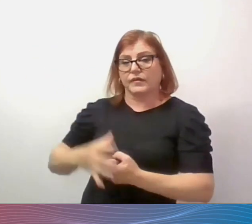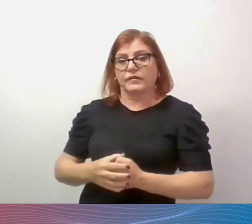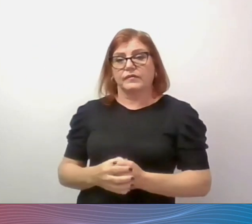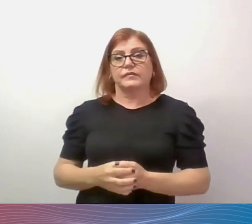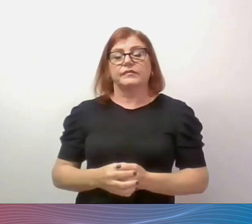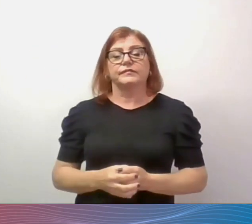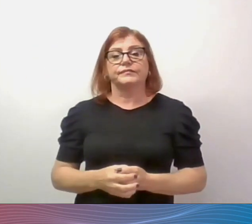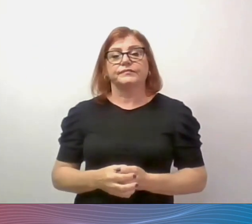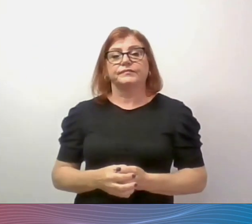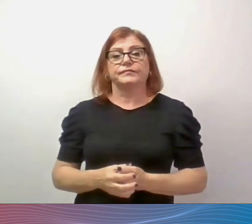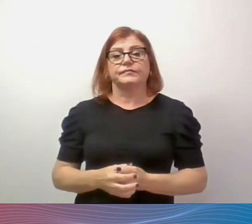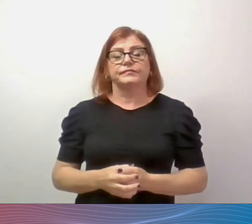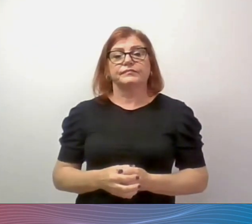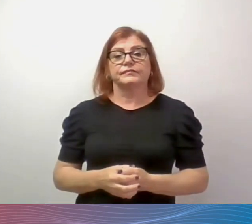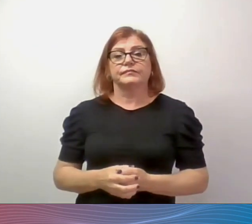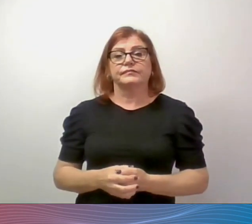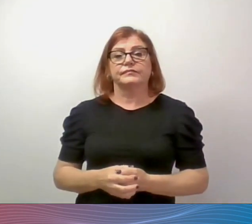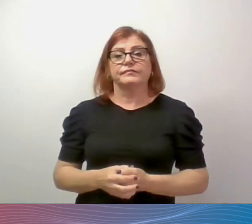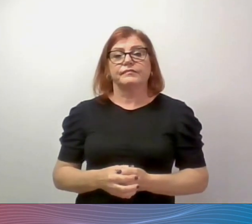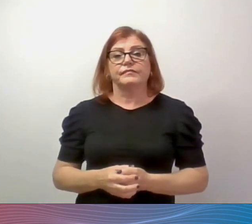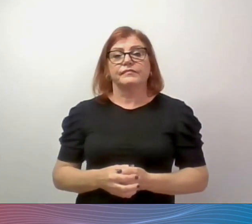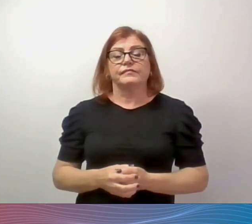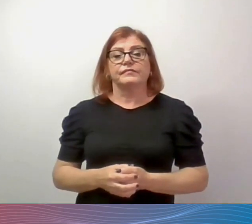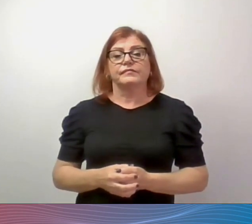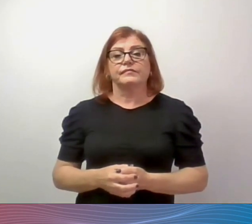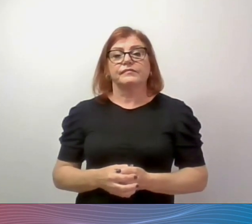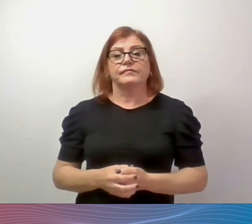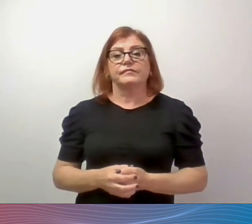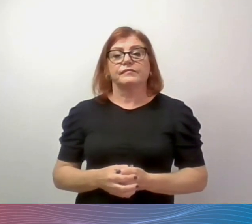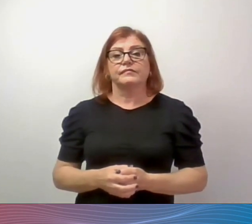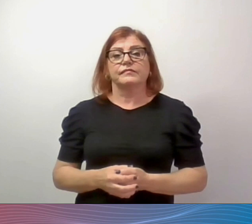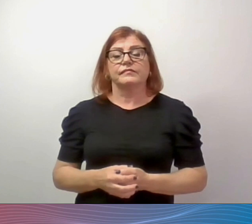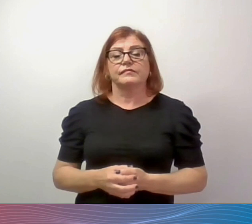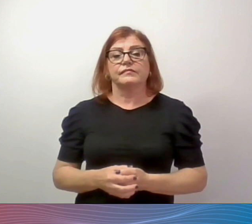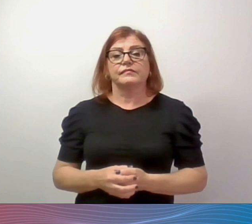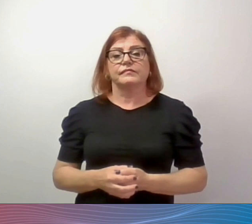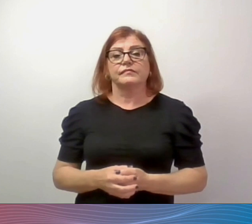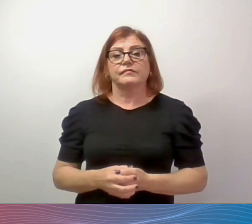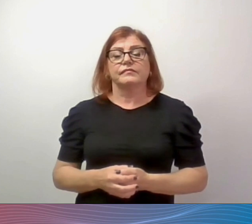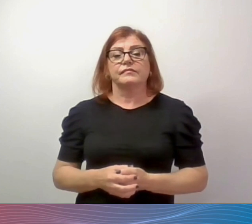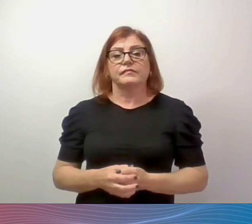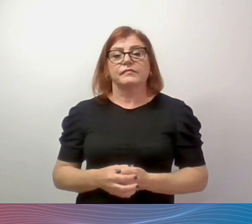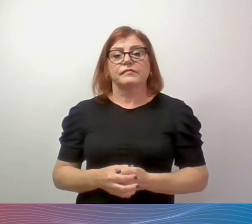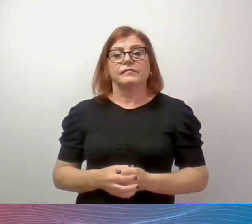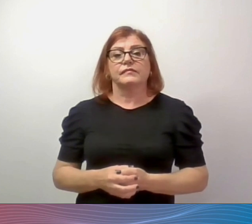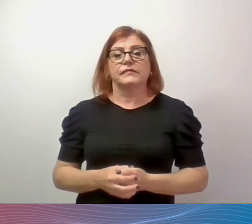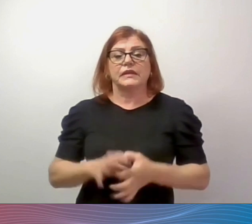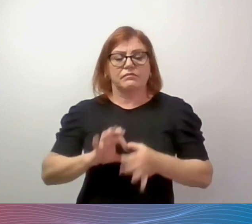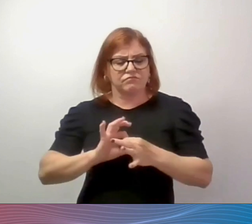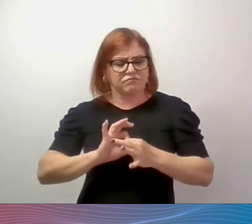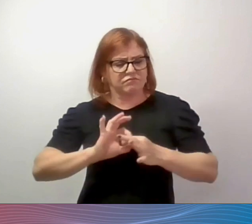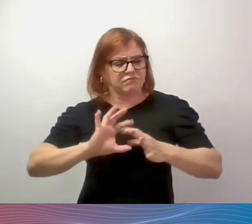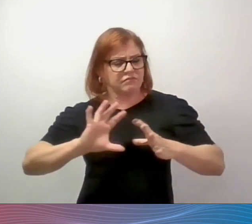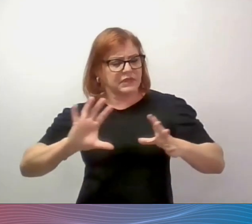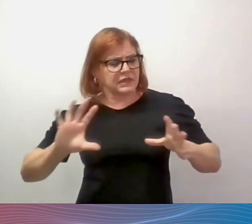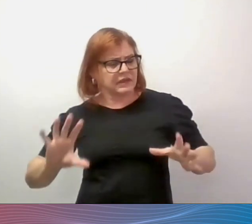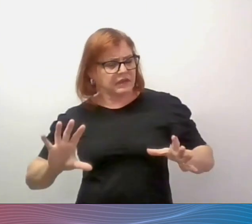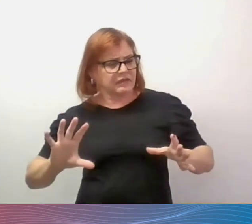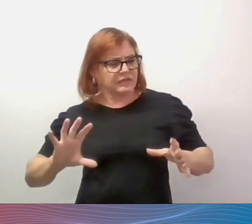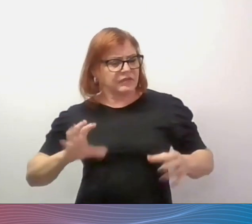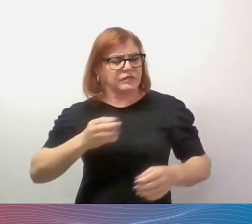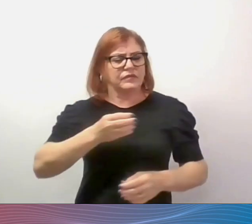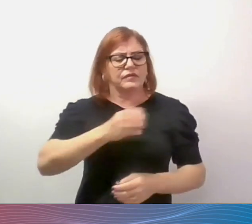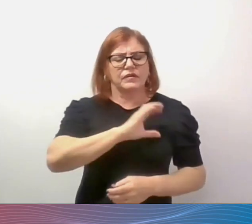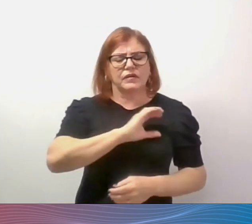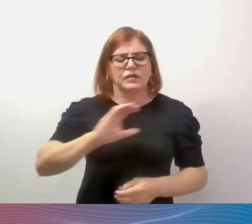grace, permitamos que Cristo viva em nosso coração. Allow Christ to live in our